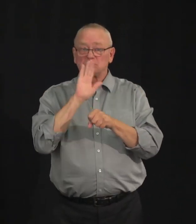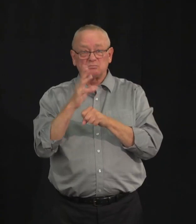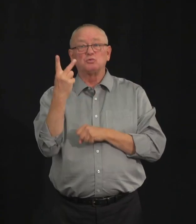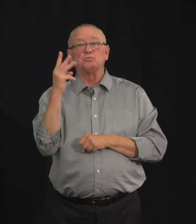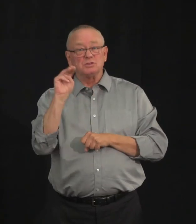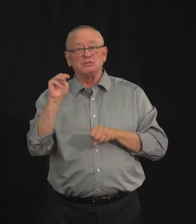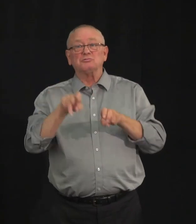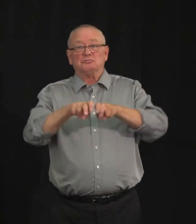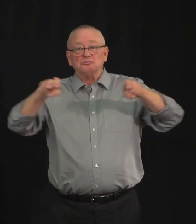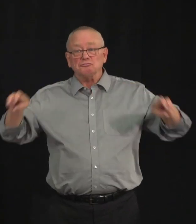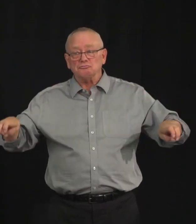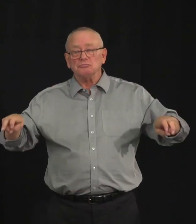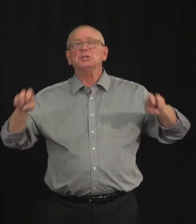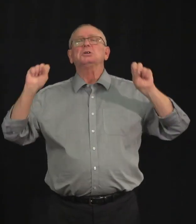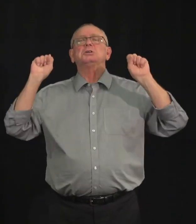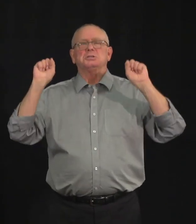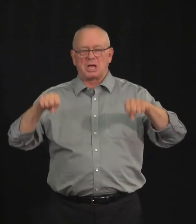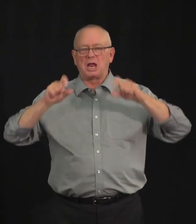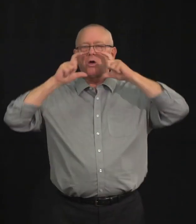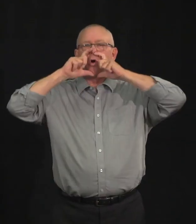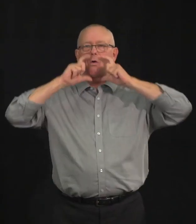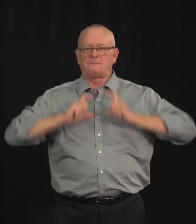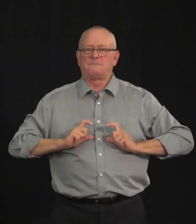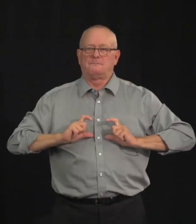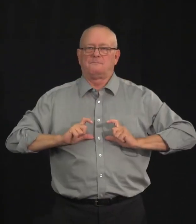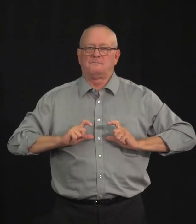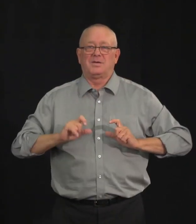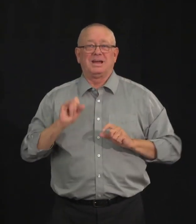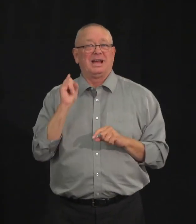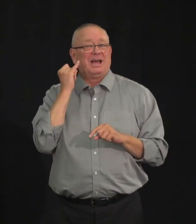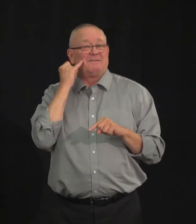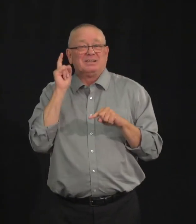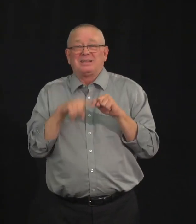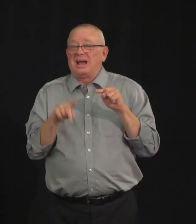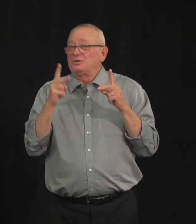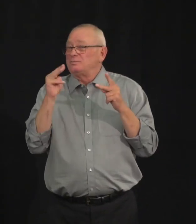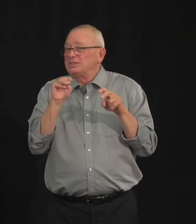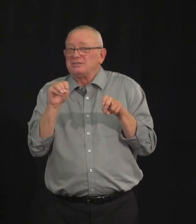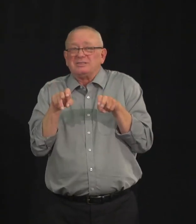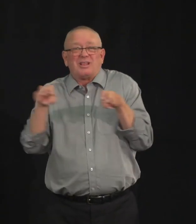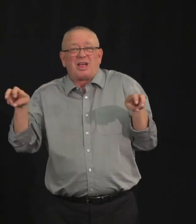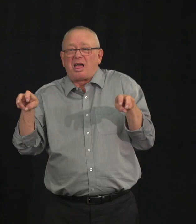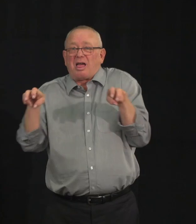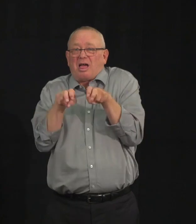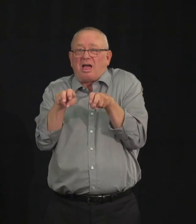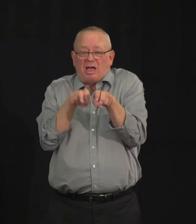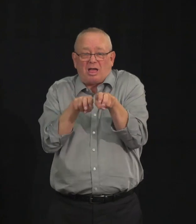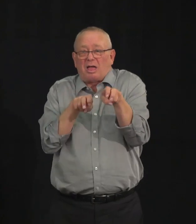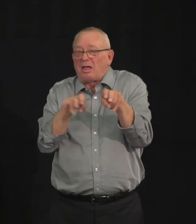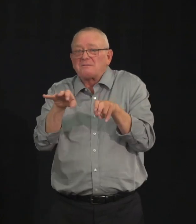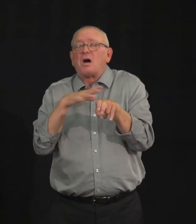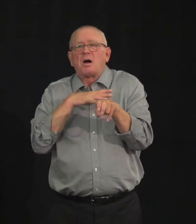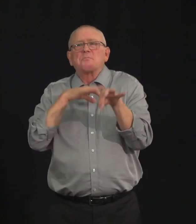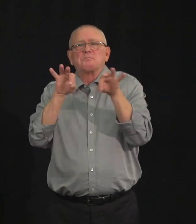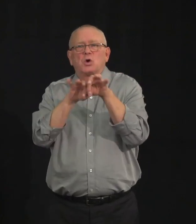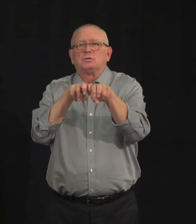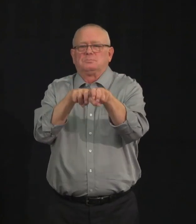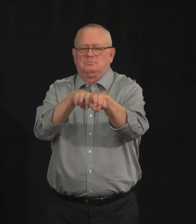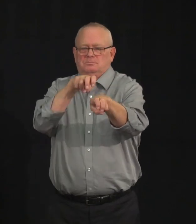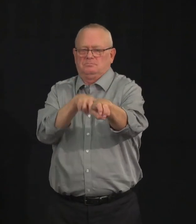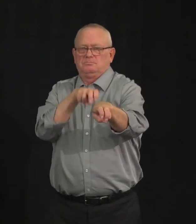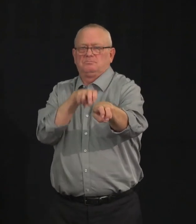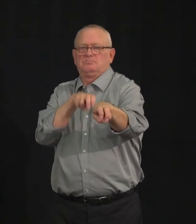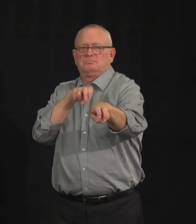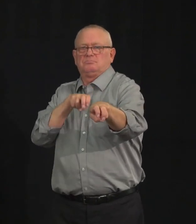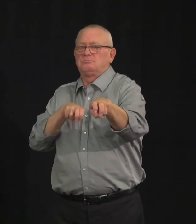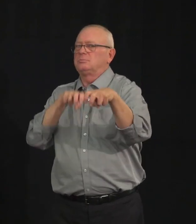be arranged so they are not facing each other. For example, they should be arranged in rows rather than in small groups of 4